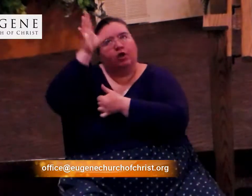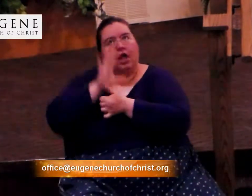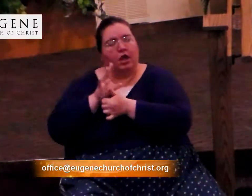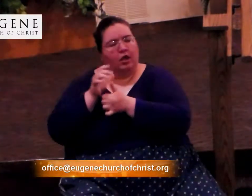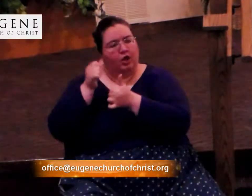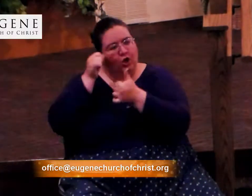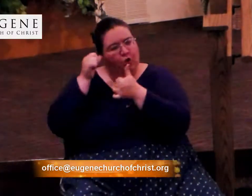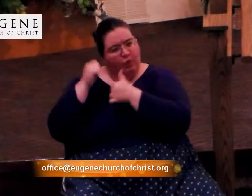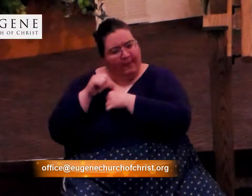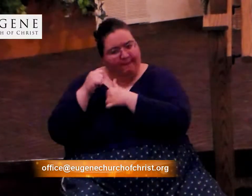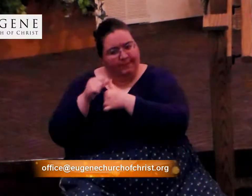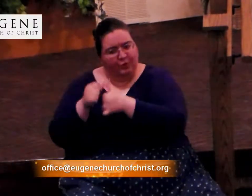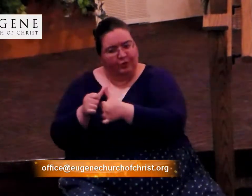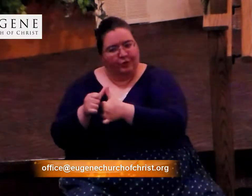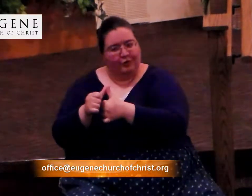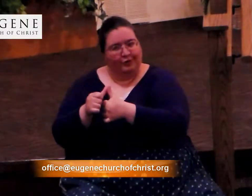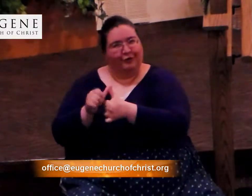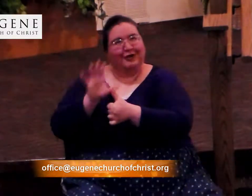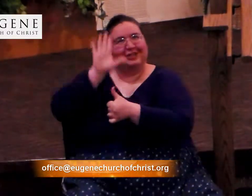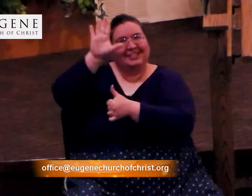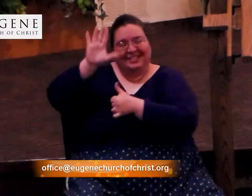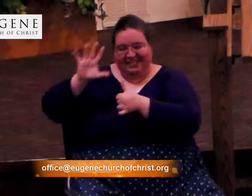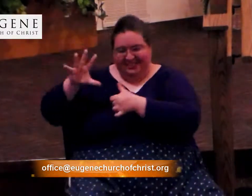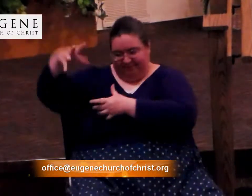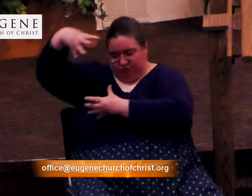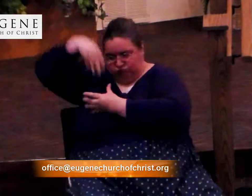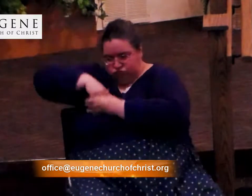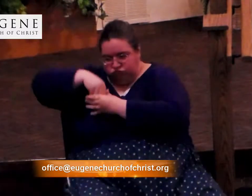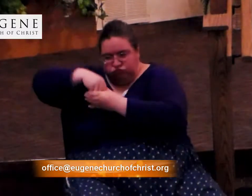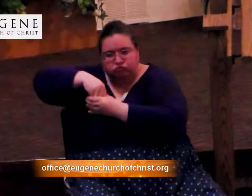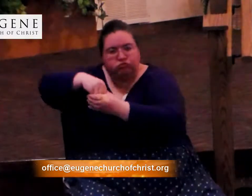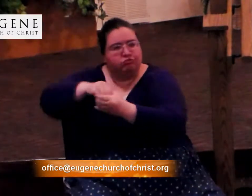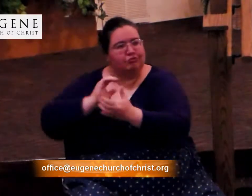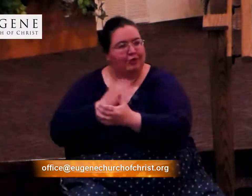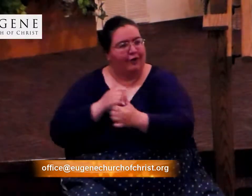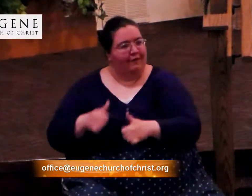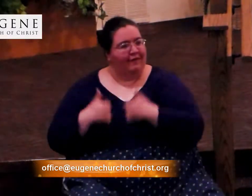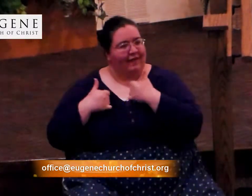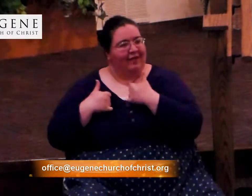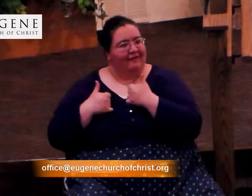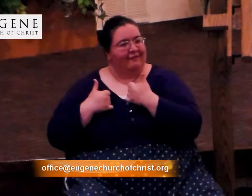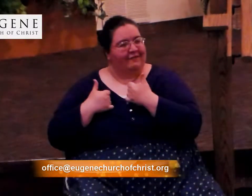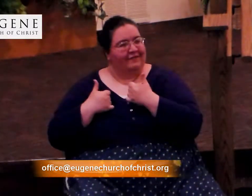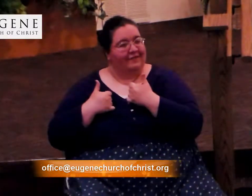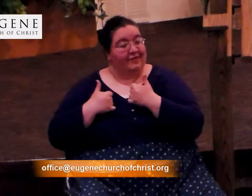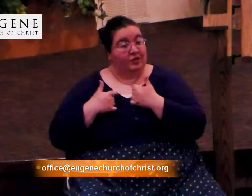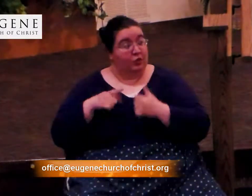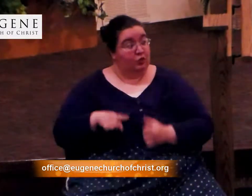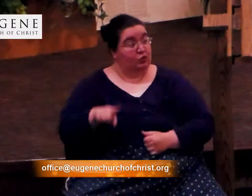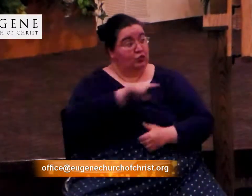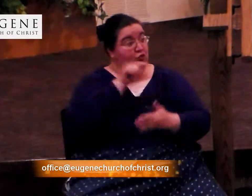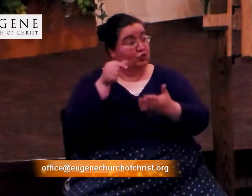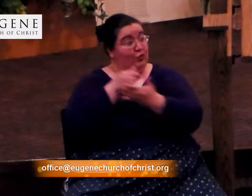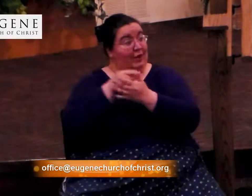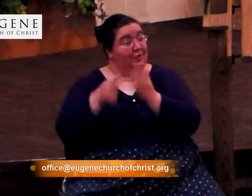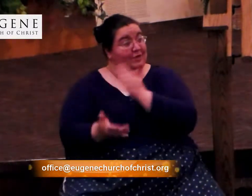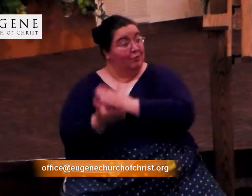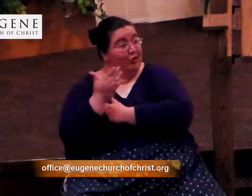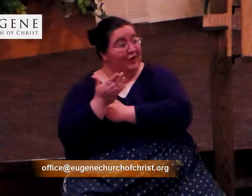won. For those of our graduates that we're honoring this morning, you get the piece of paper. I saw Erin's last night at her